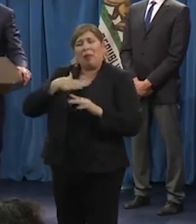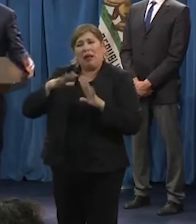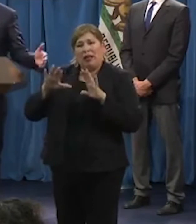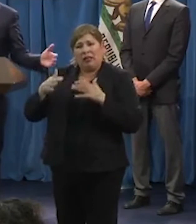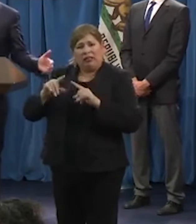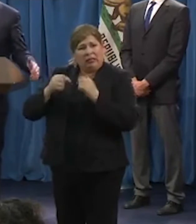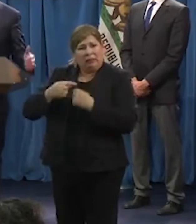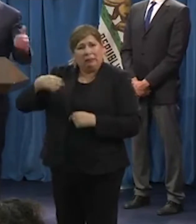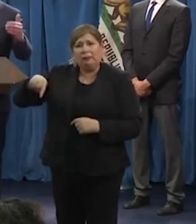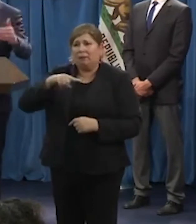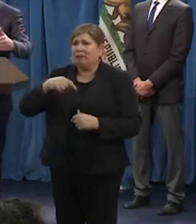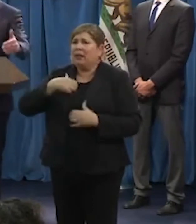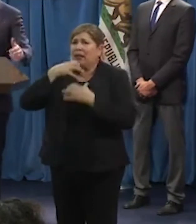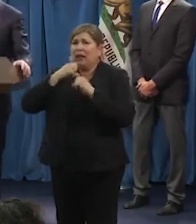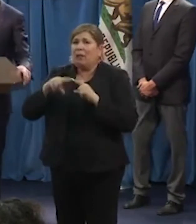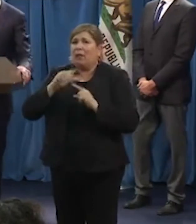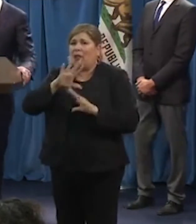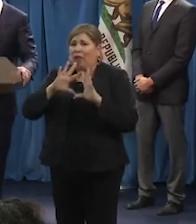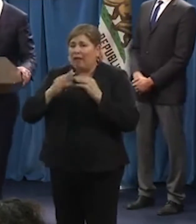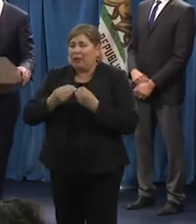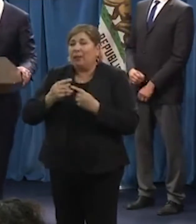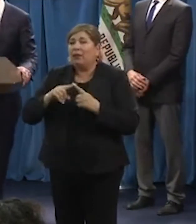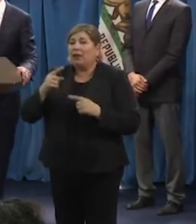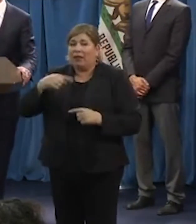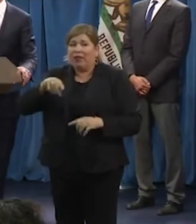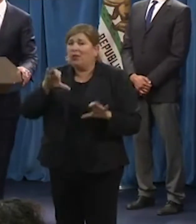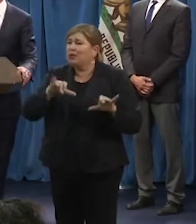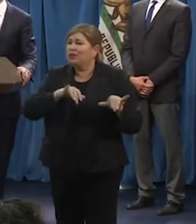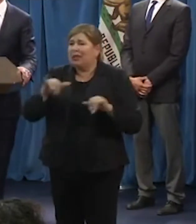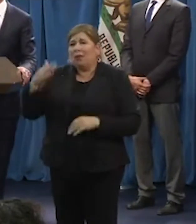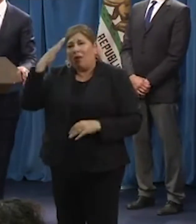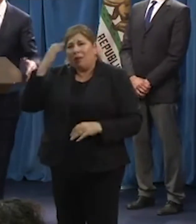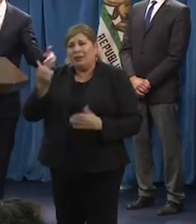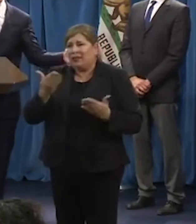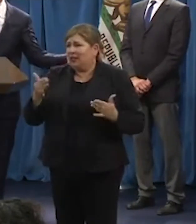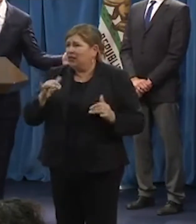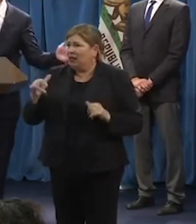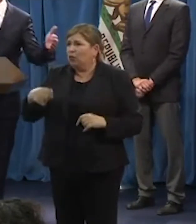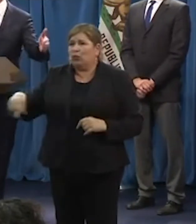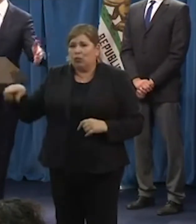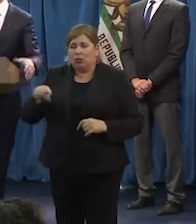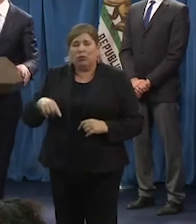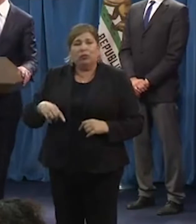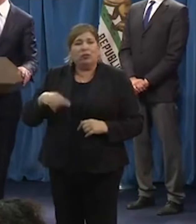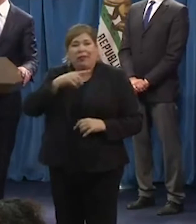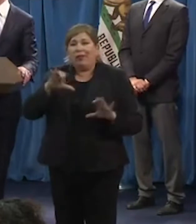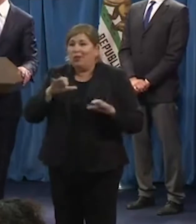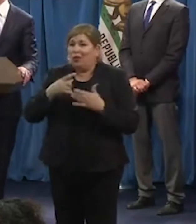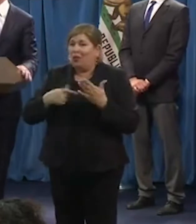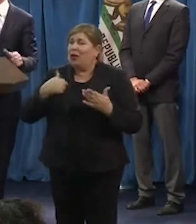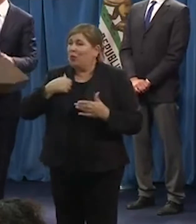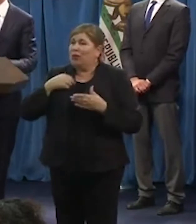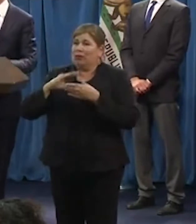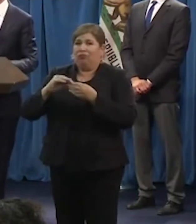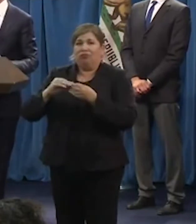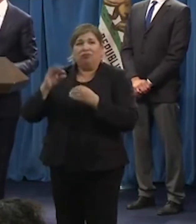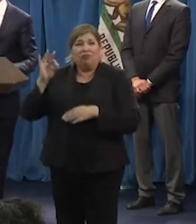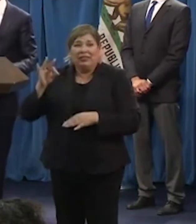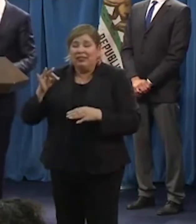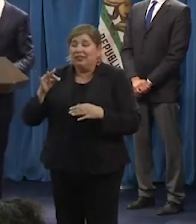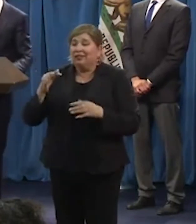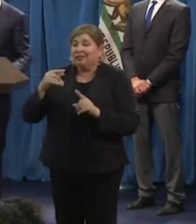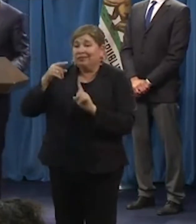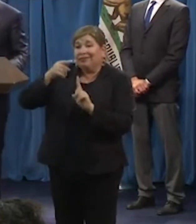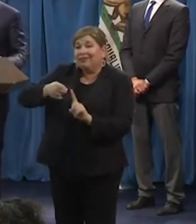And they're doing common sense things that you are doing. And they are practicing what we're preaching in real time, including on